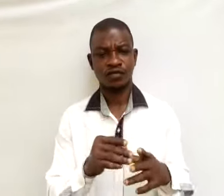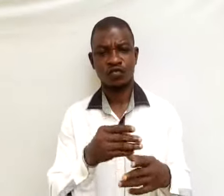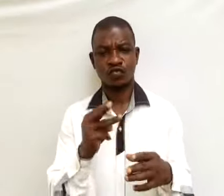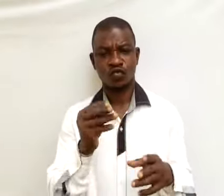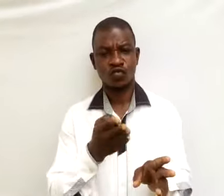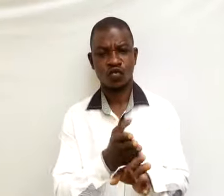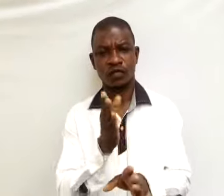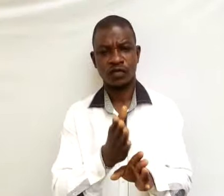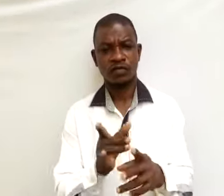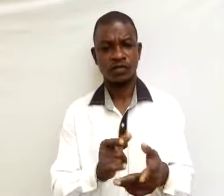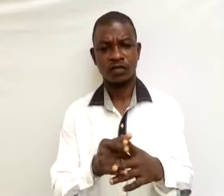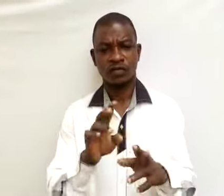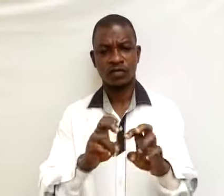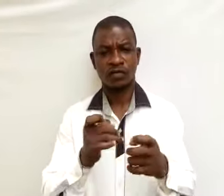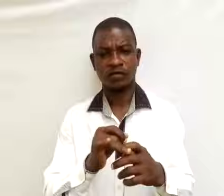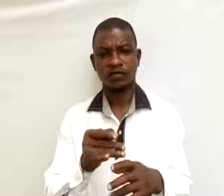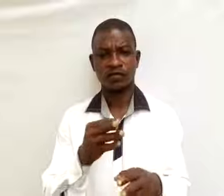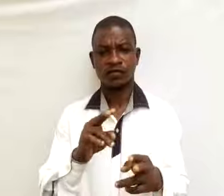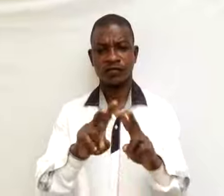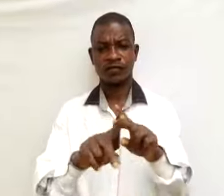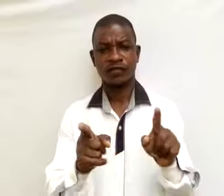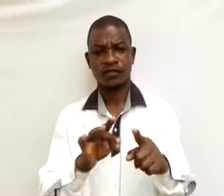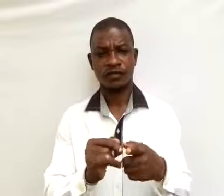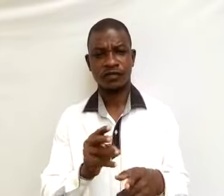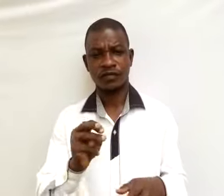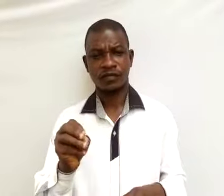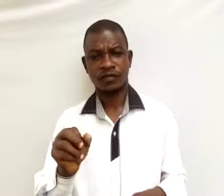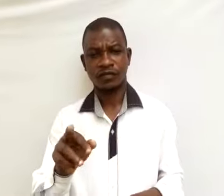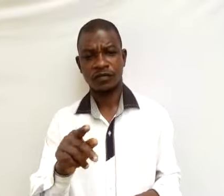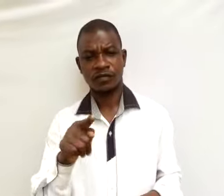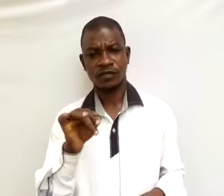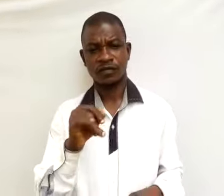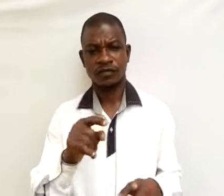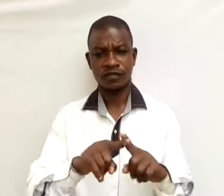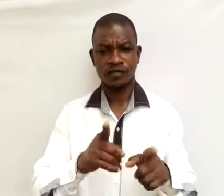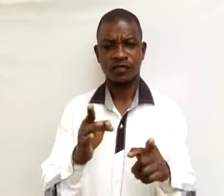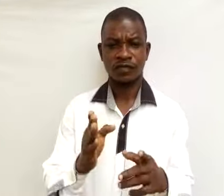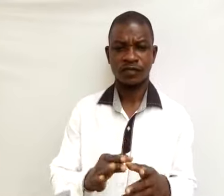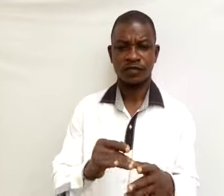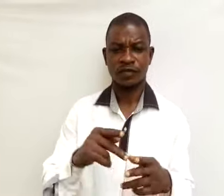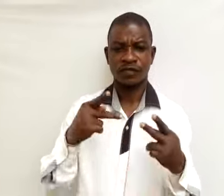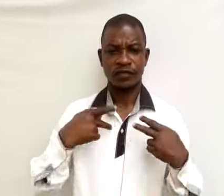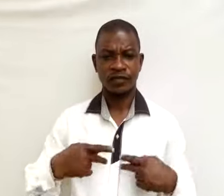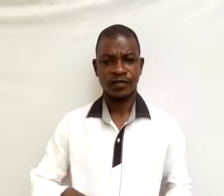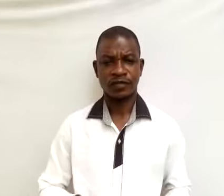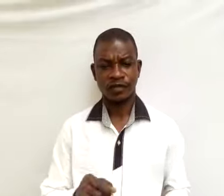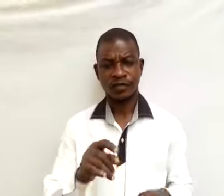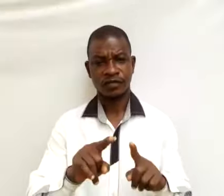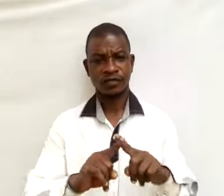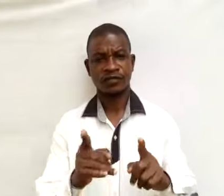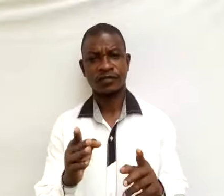of variation: morphological variation, physiological variation.